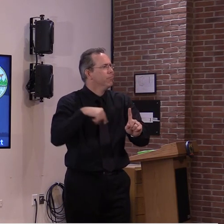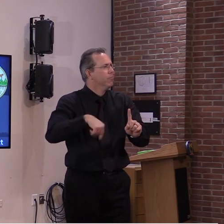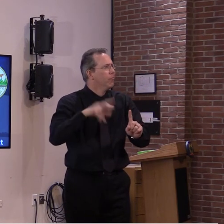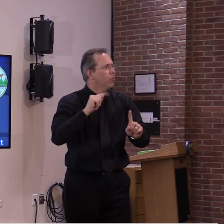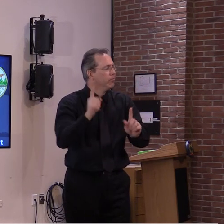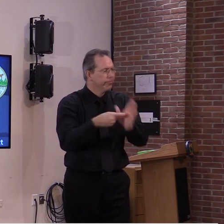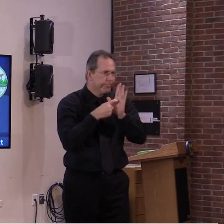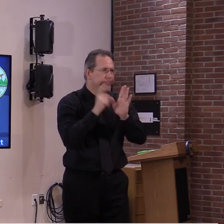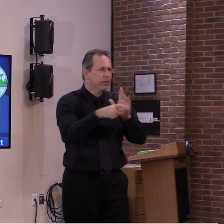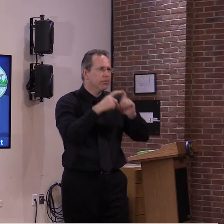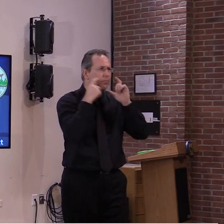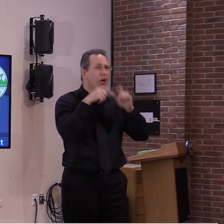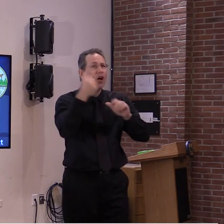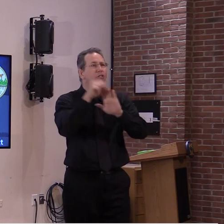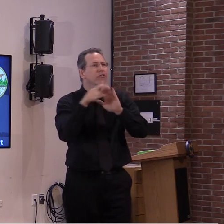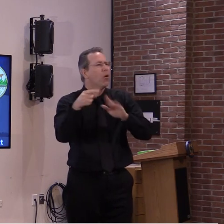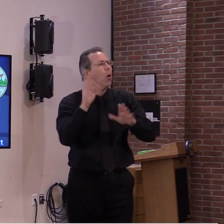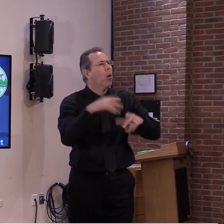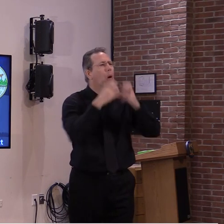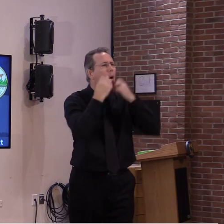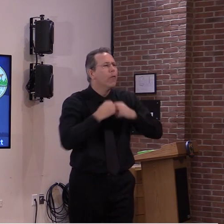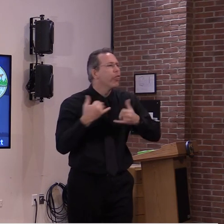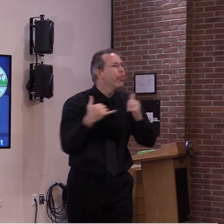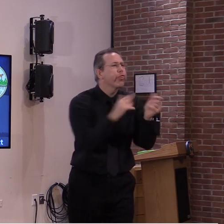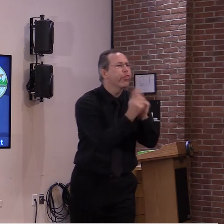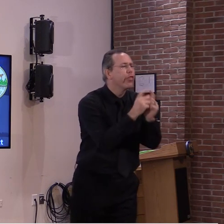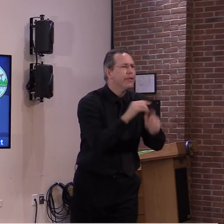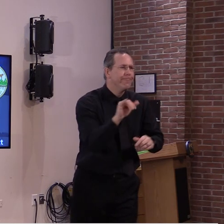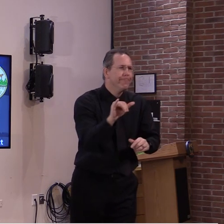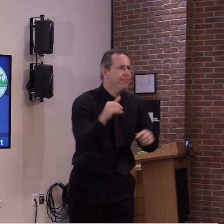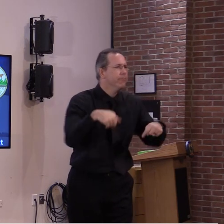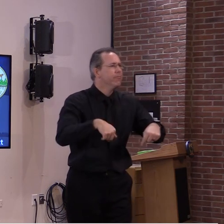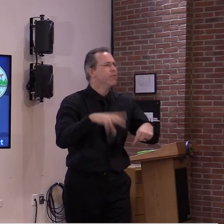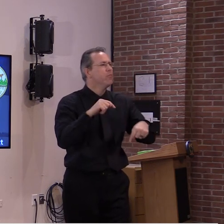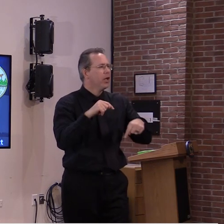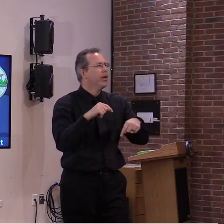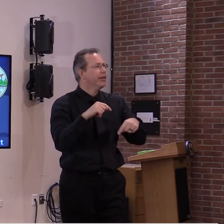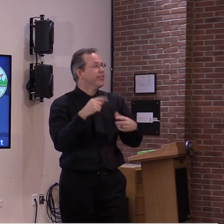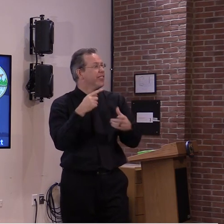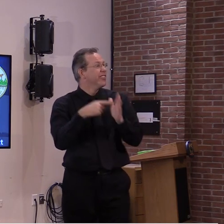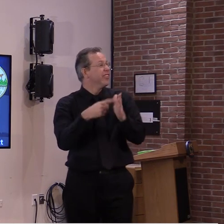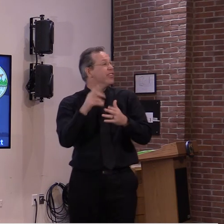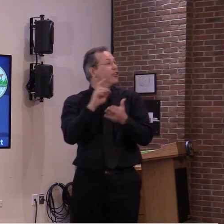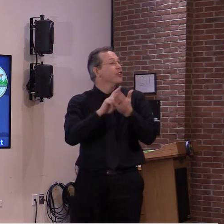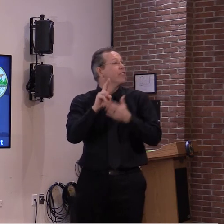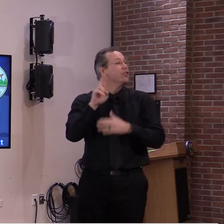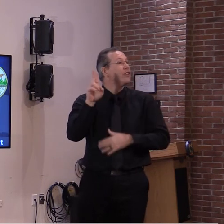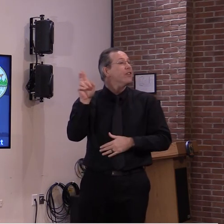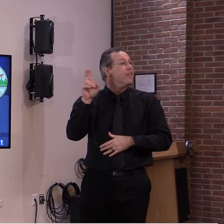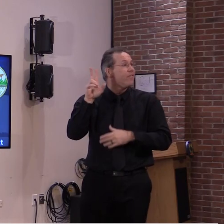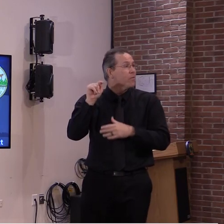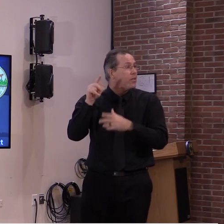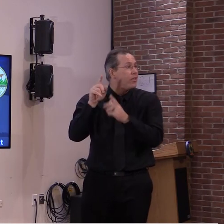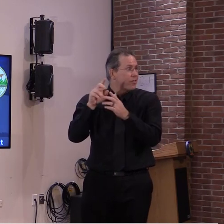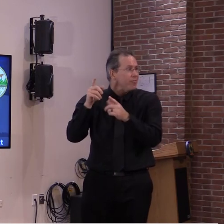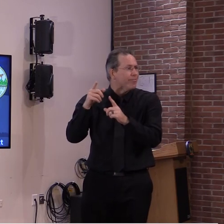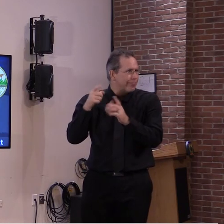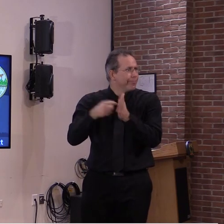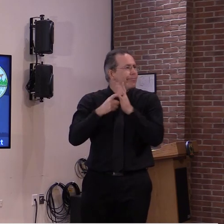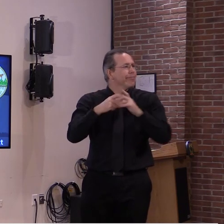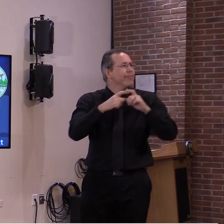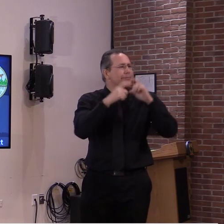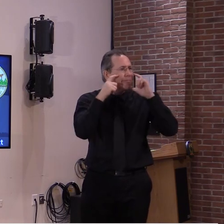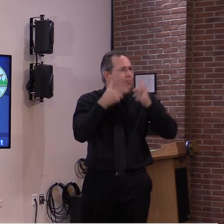that Boston University yesterday had their first game, women's basketball, and they required